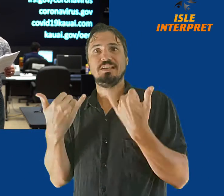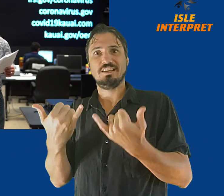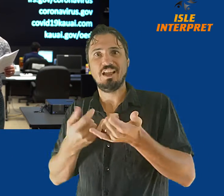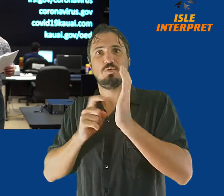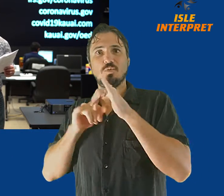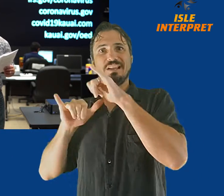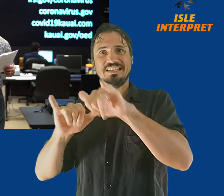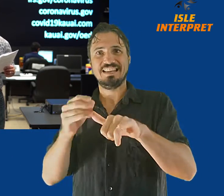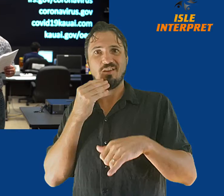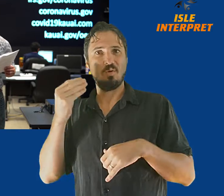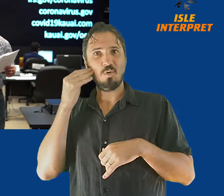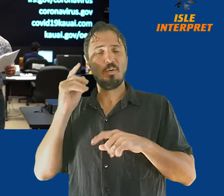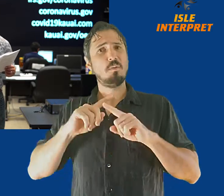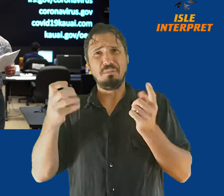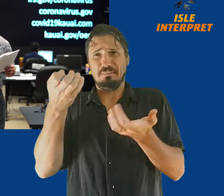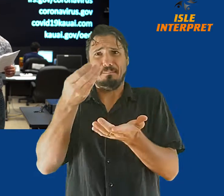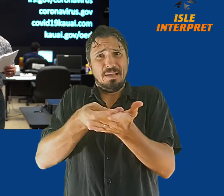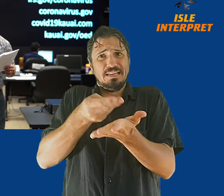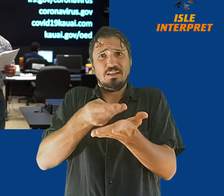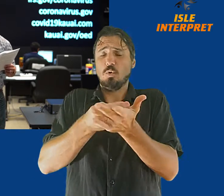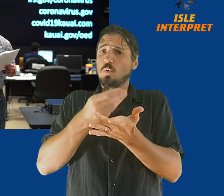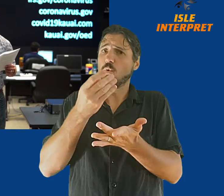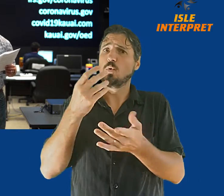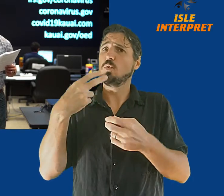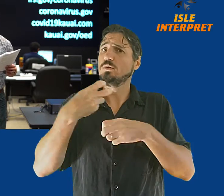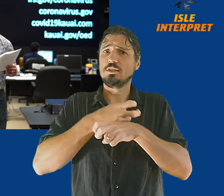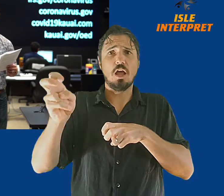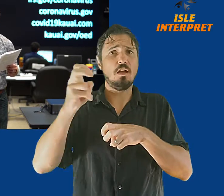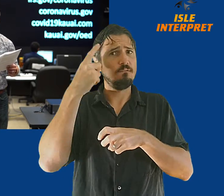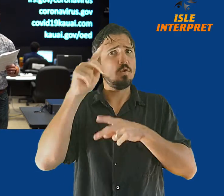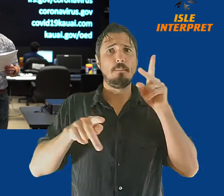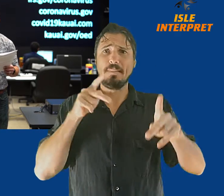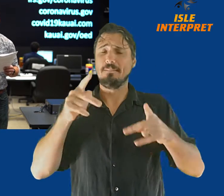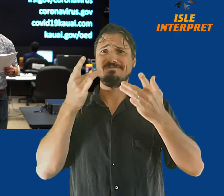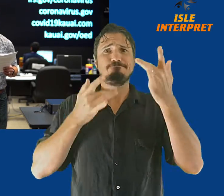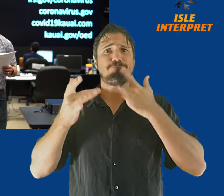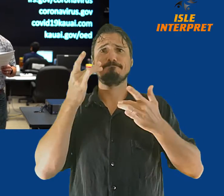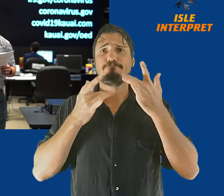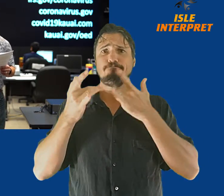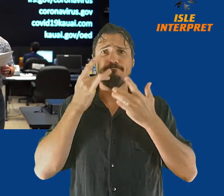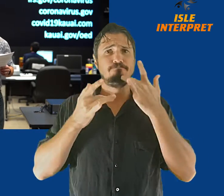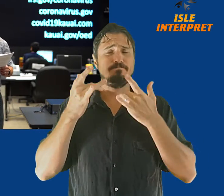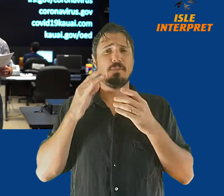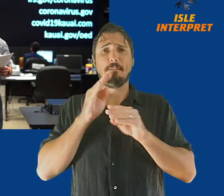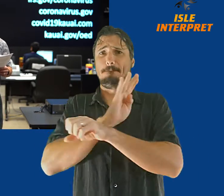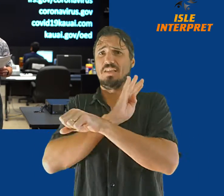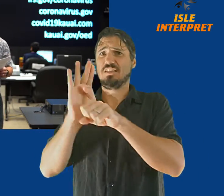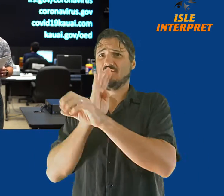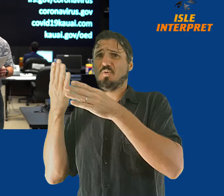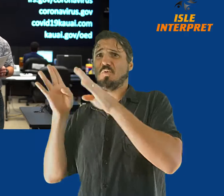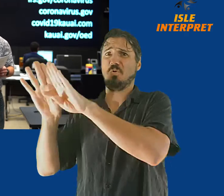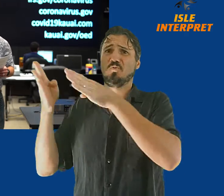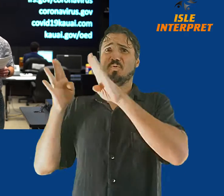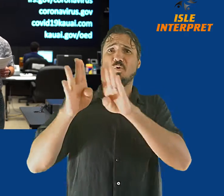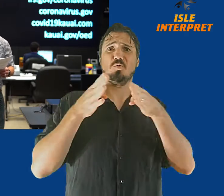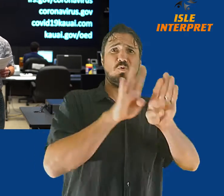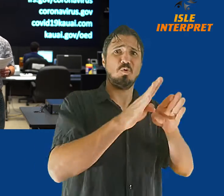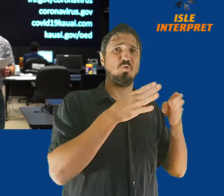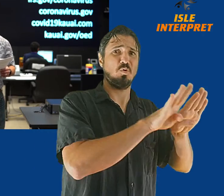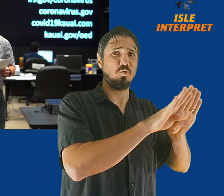dining tables across the country. A week ago, Congress passed a massive $2.2 trillion stimulus